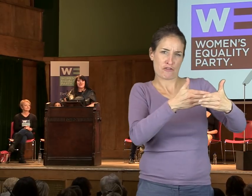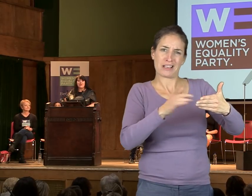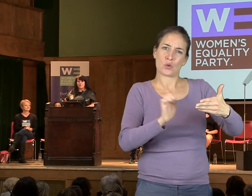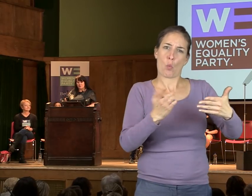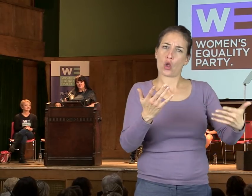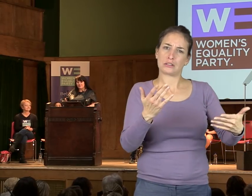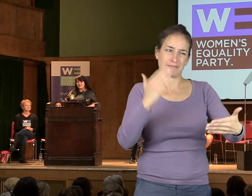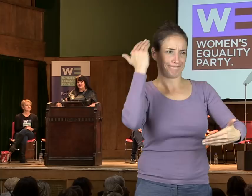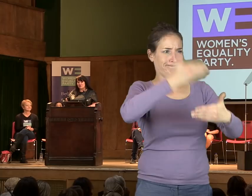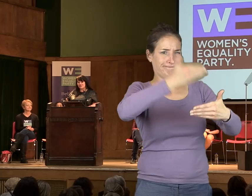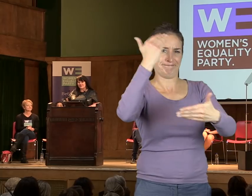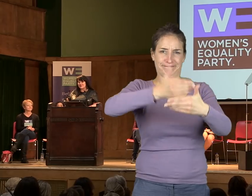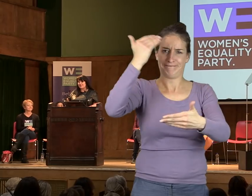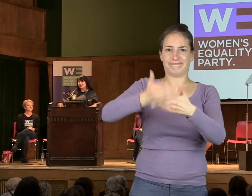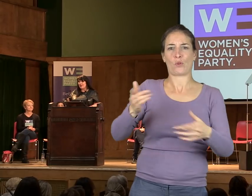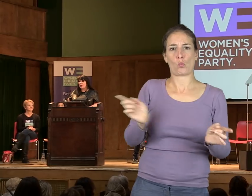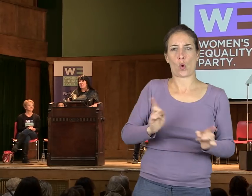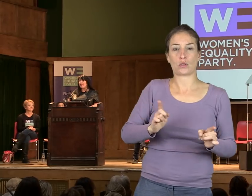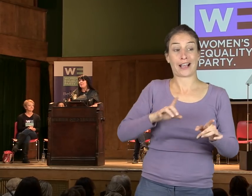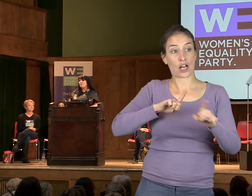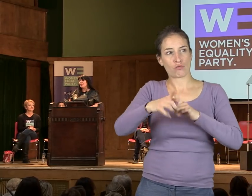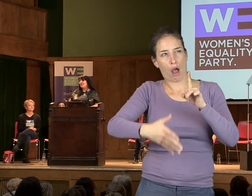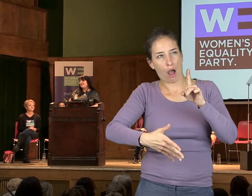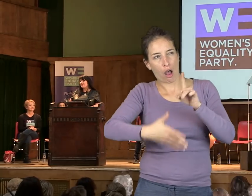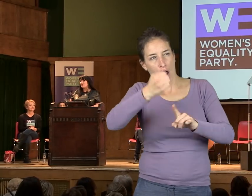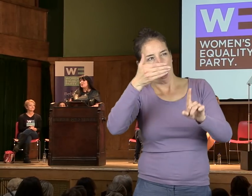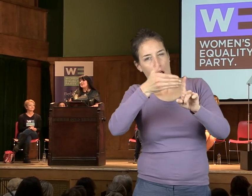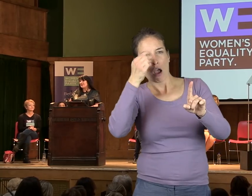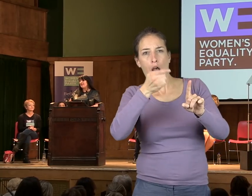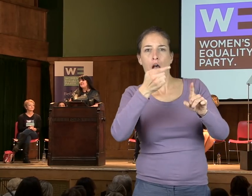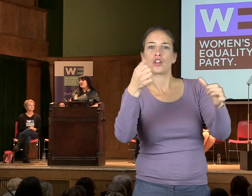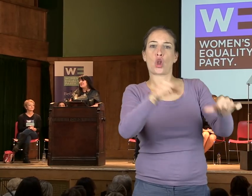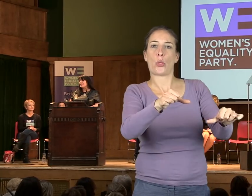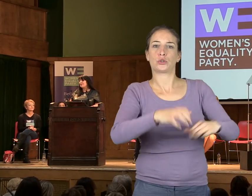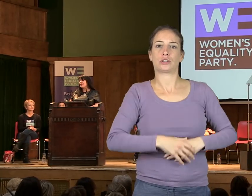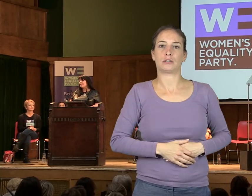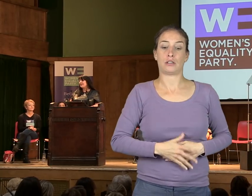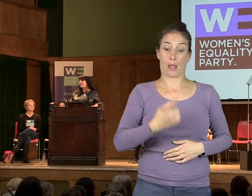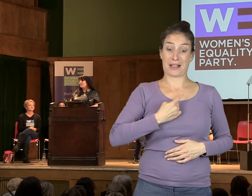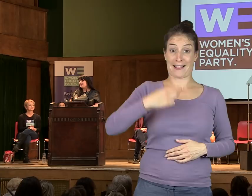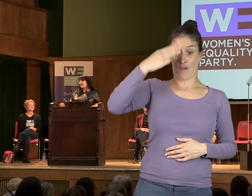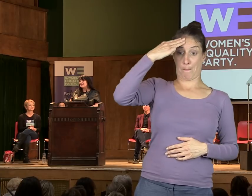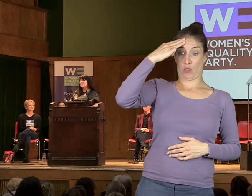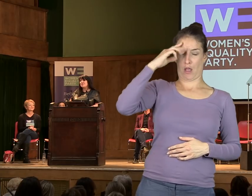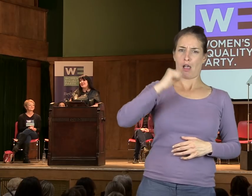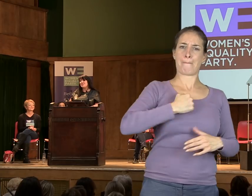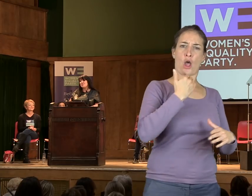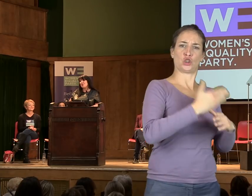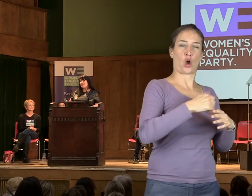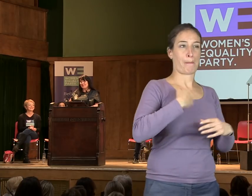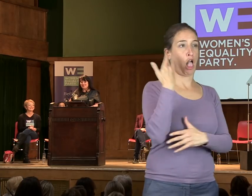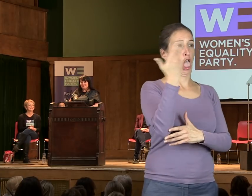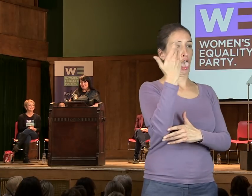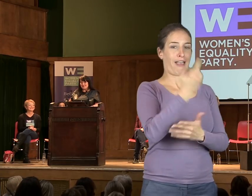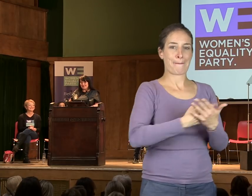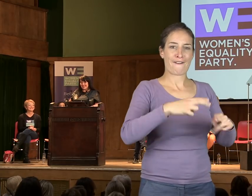identifying achievable solutions. I am a mother who talks about fathers for a living. It's a strange